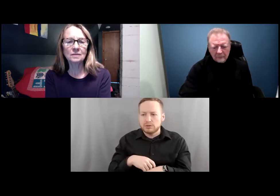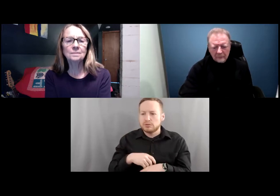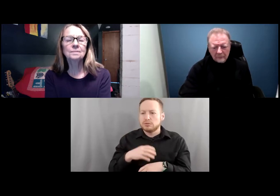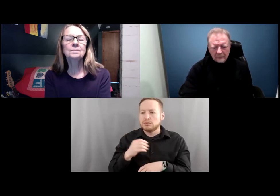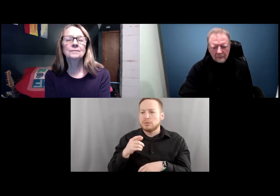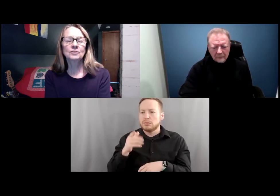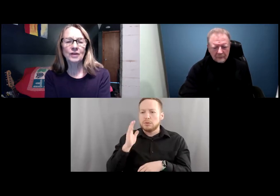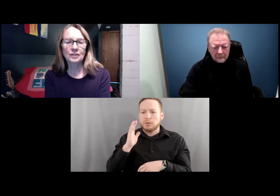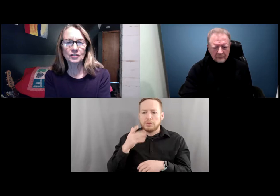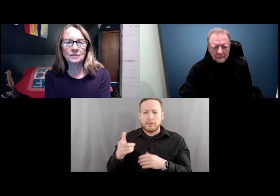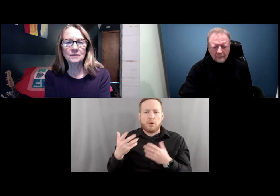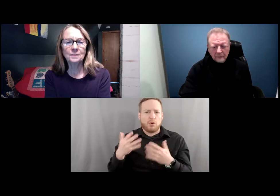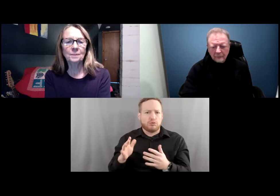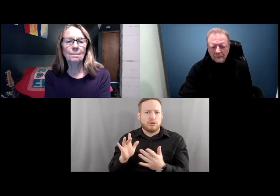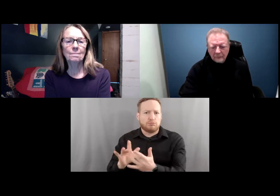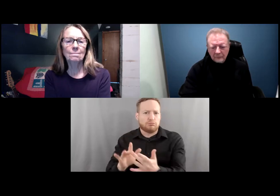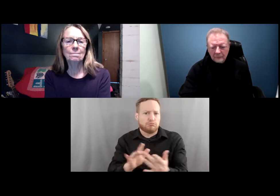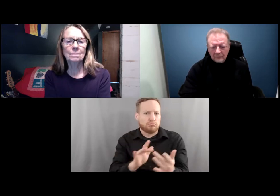Inevi Strategies.